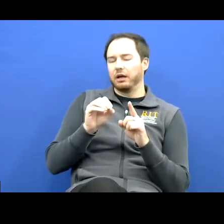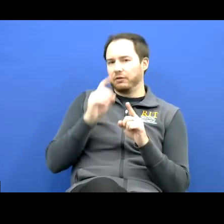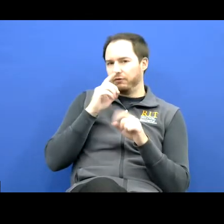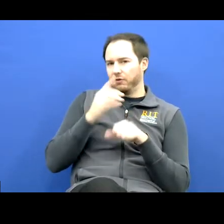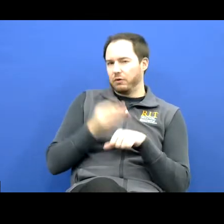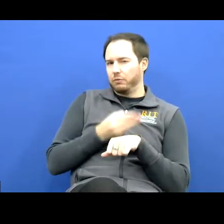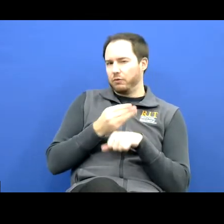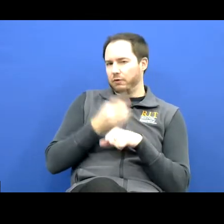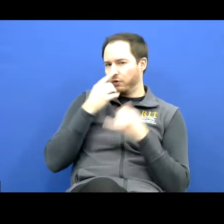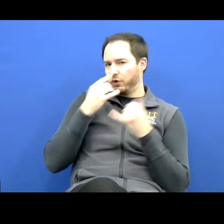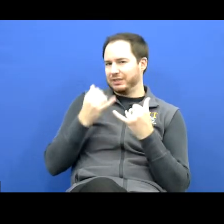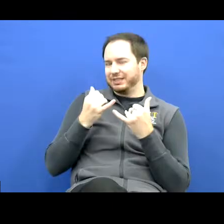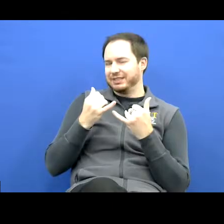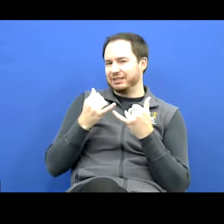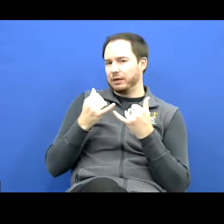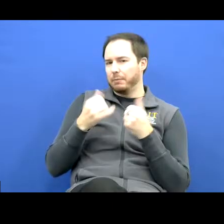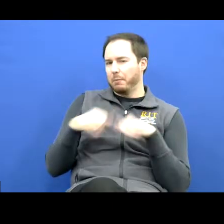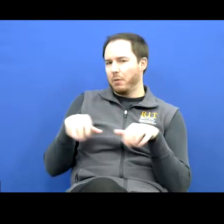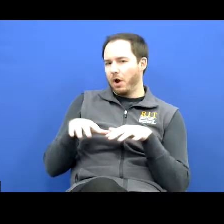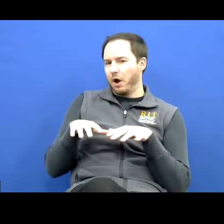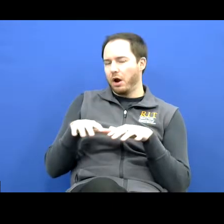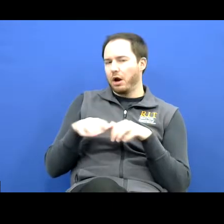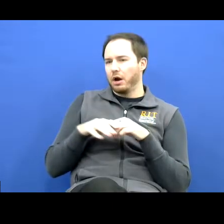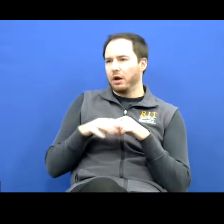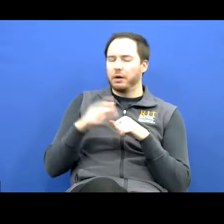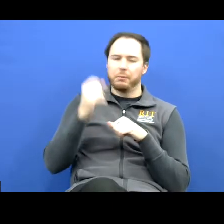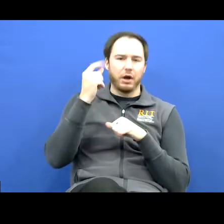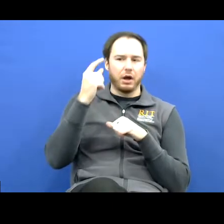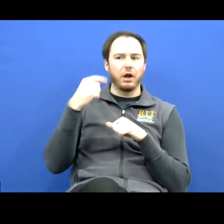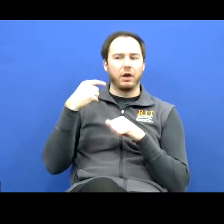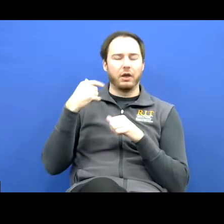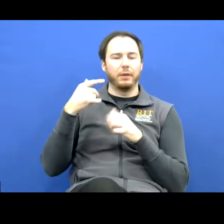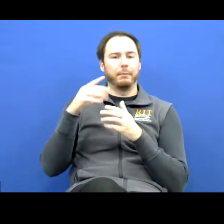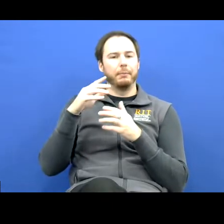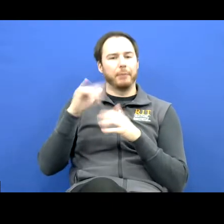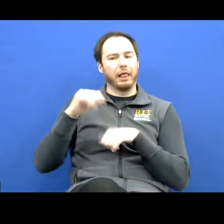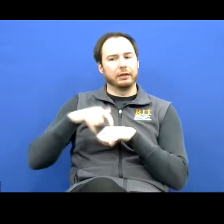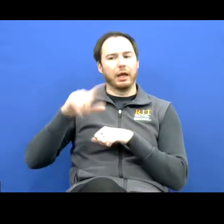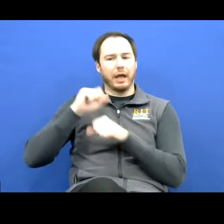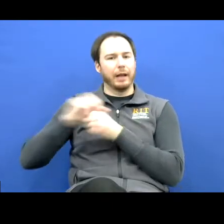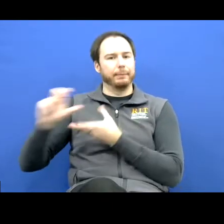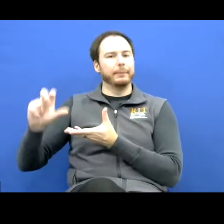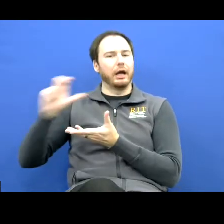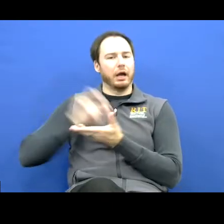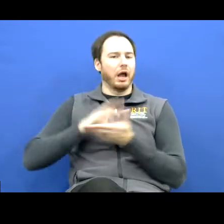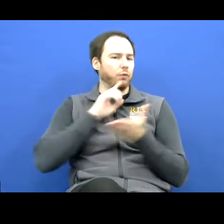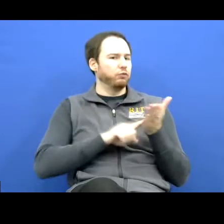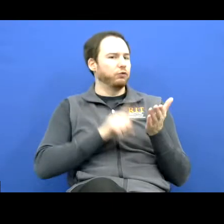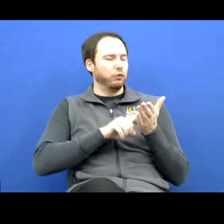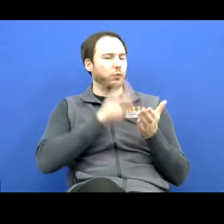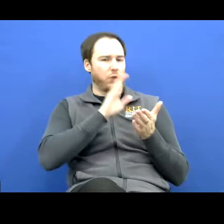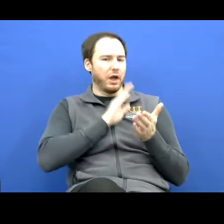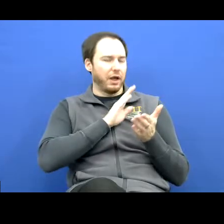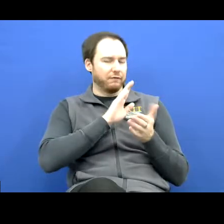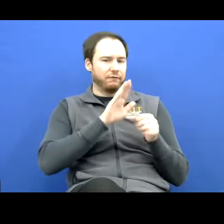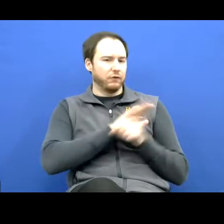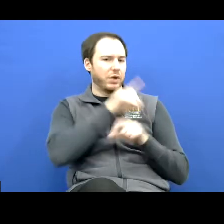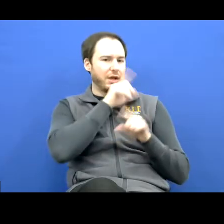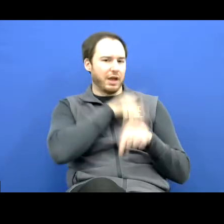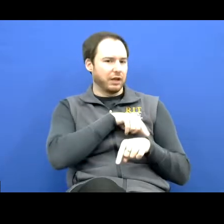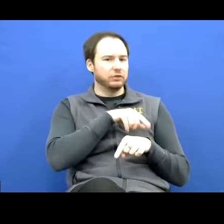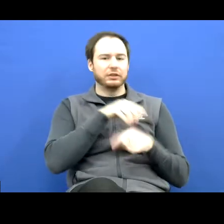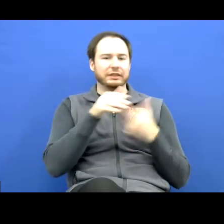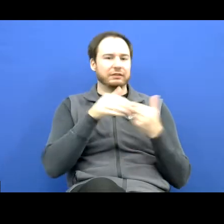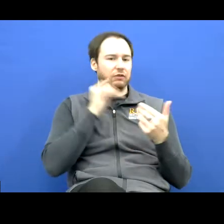improvements to existing parks, but by the time we get the money, we'll be positive about that. Okay. Even if we need an opinion in the New